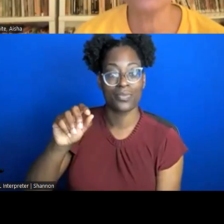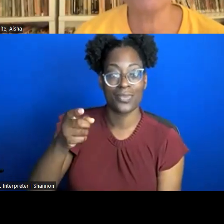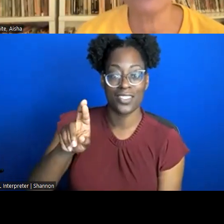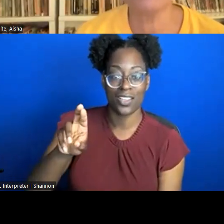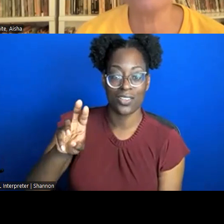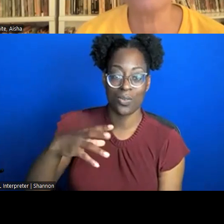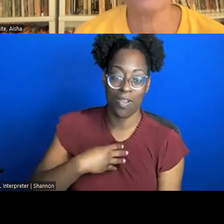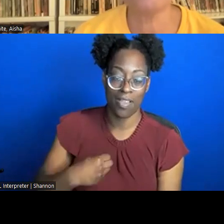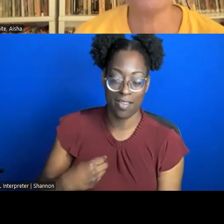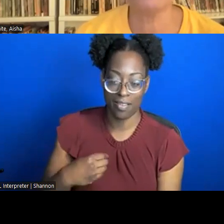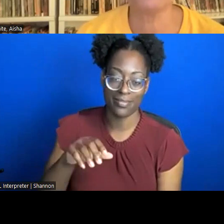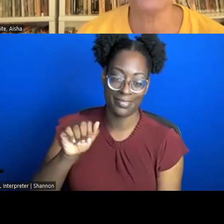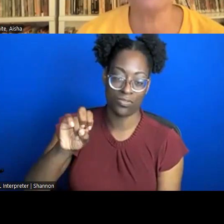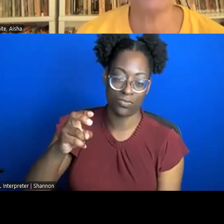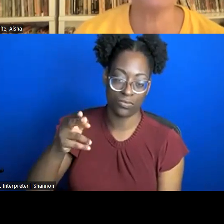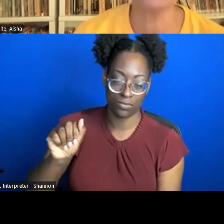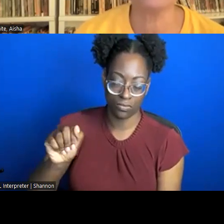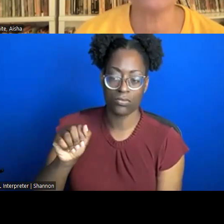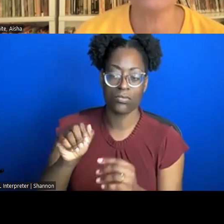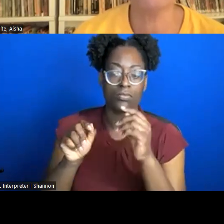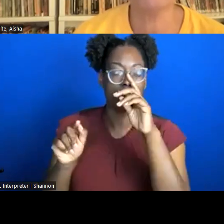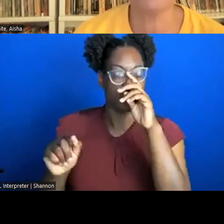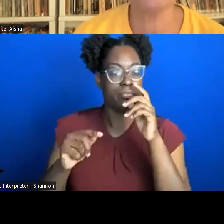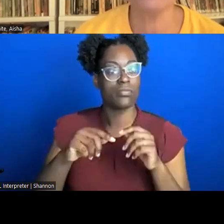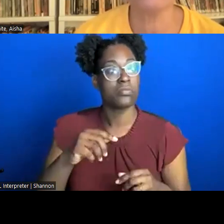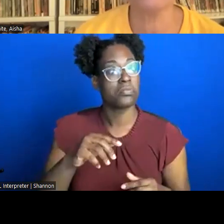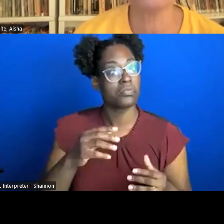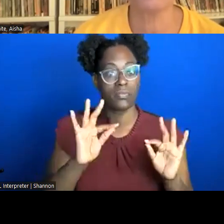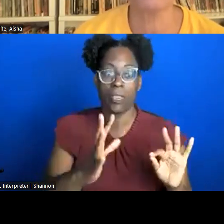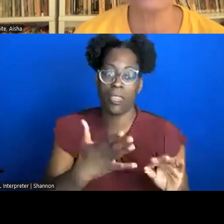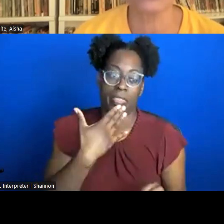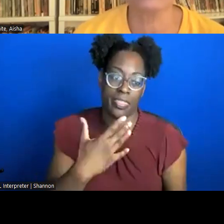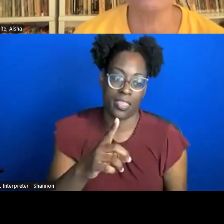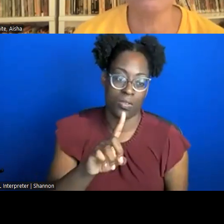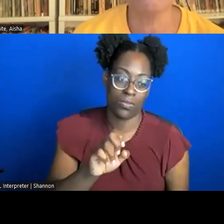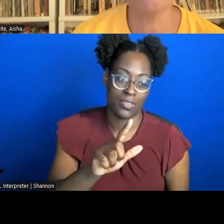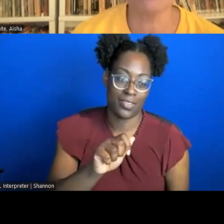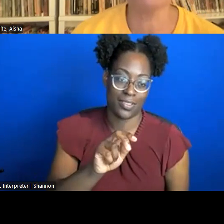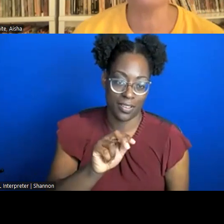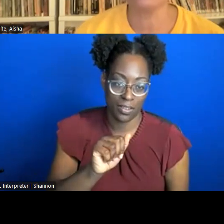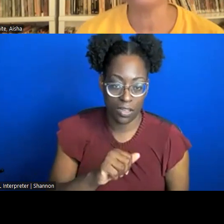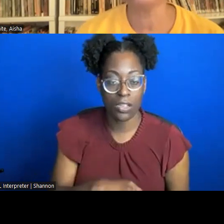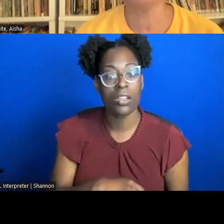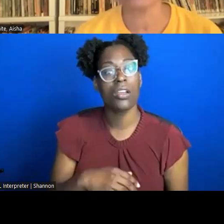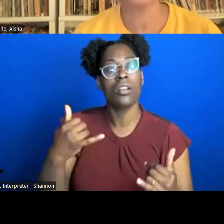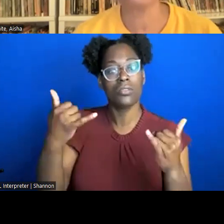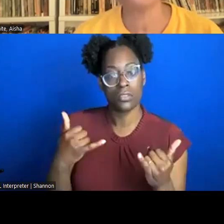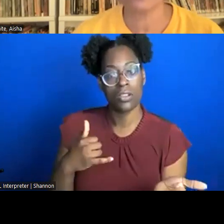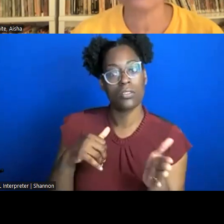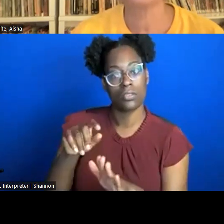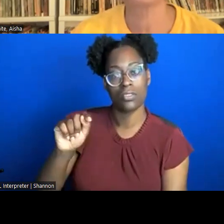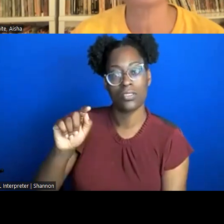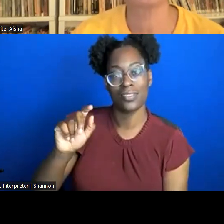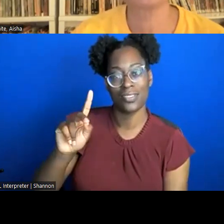some more about what real partnership with families in this work looks like around